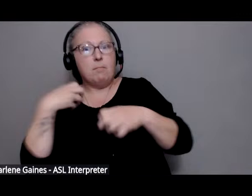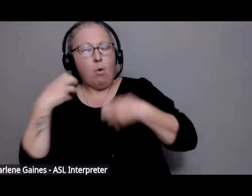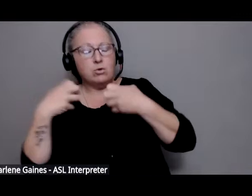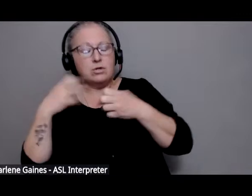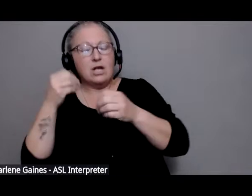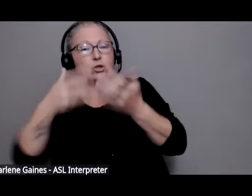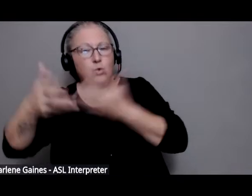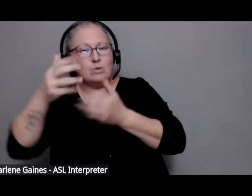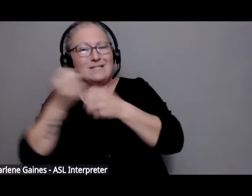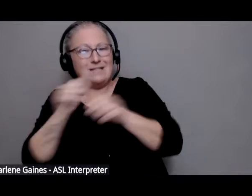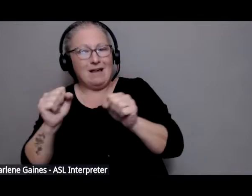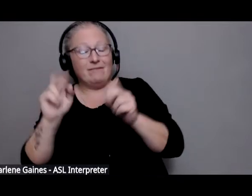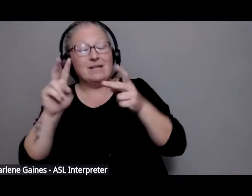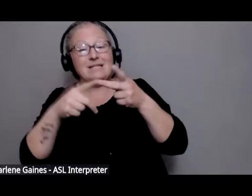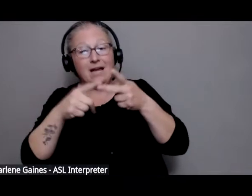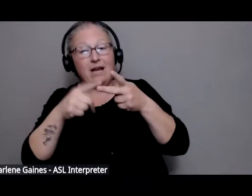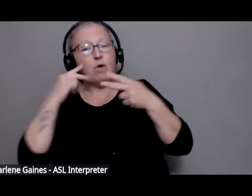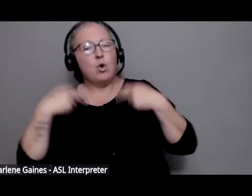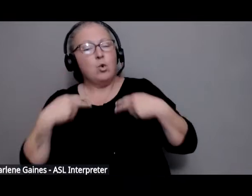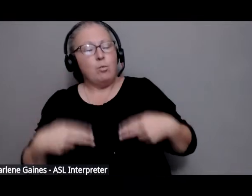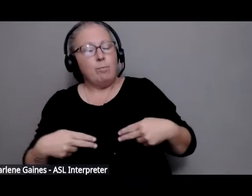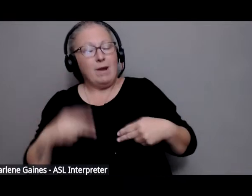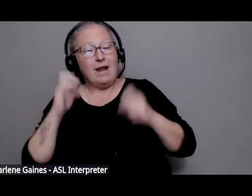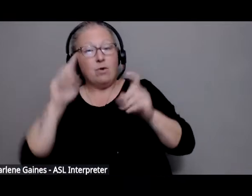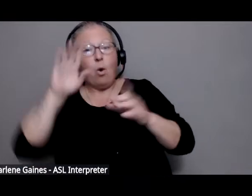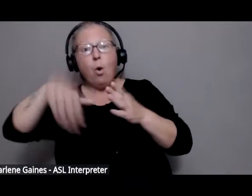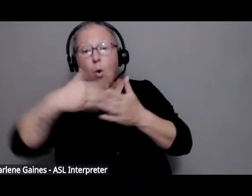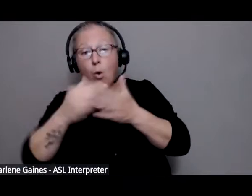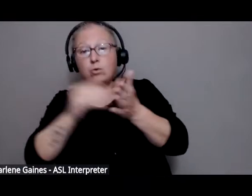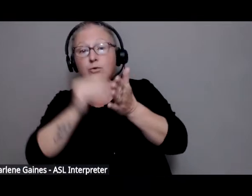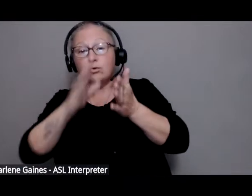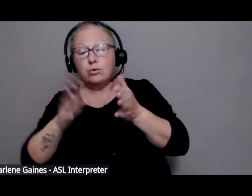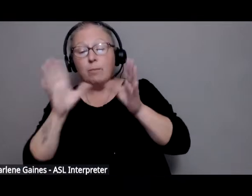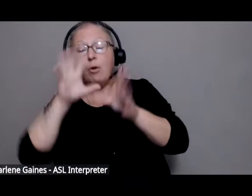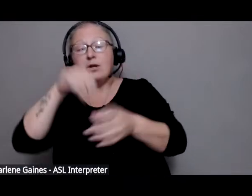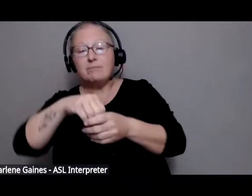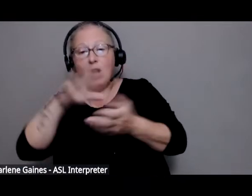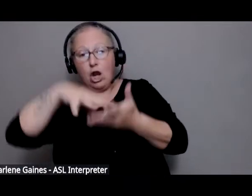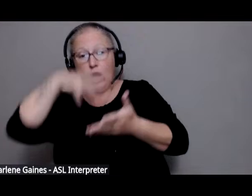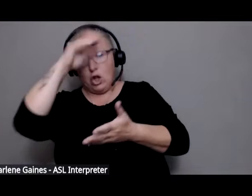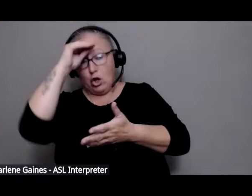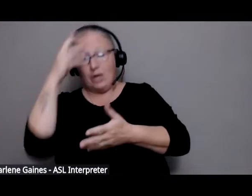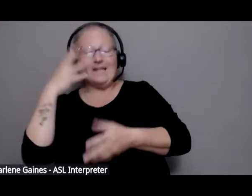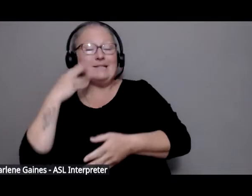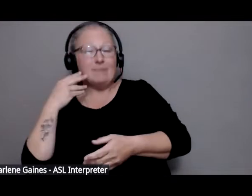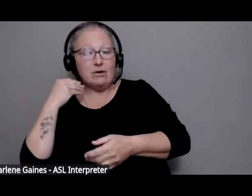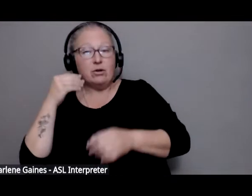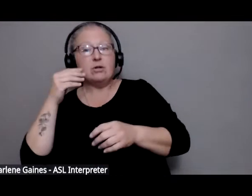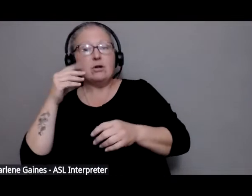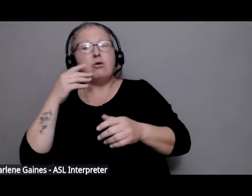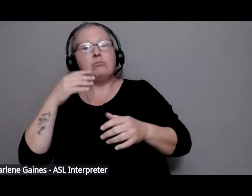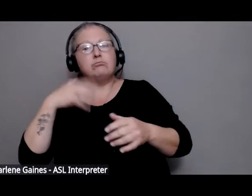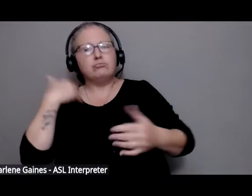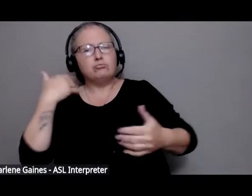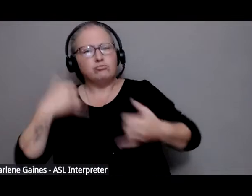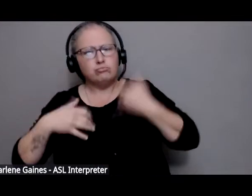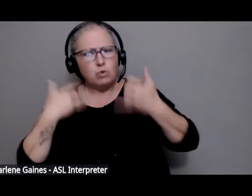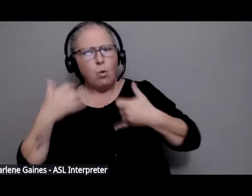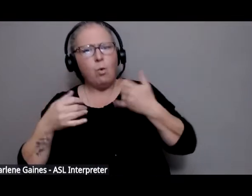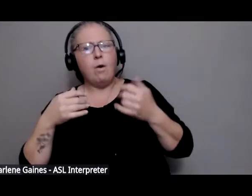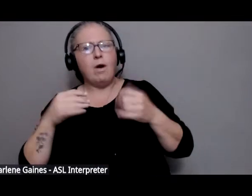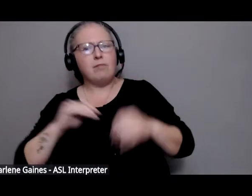goal, entitled Humanizing Education, all students will participate in learning experiences that are joyful,